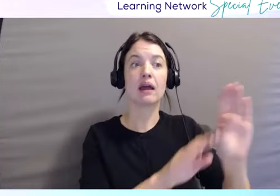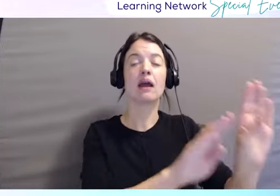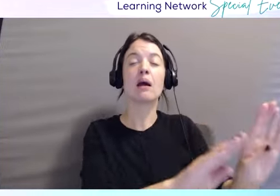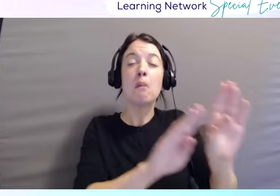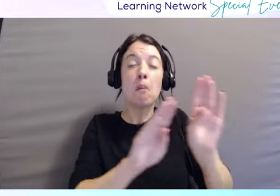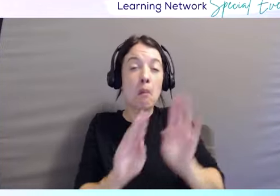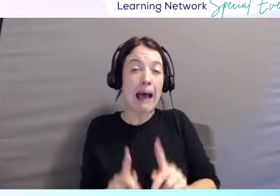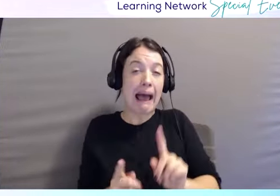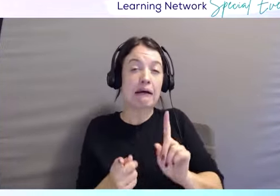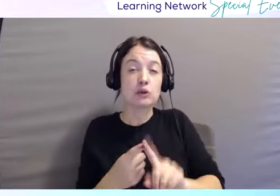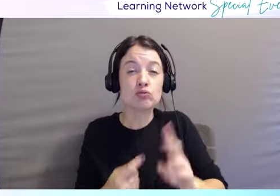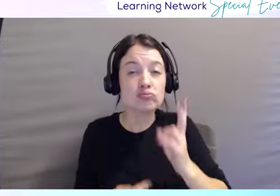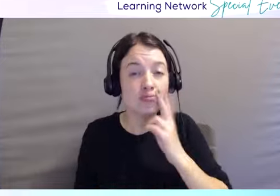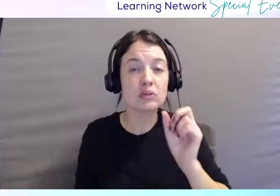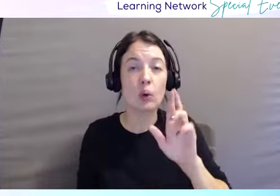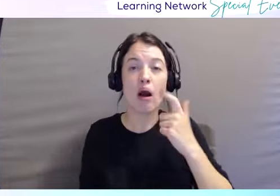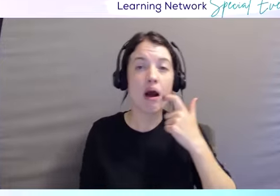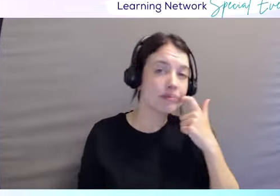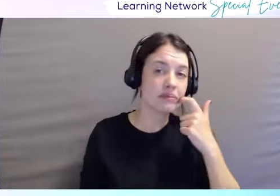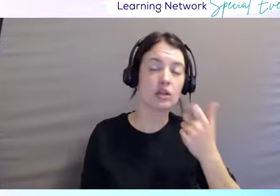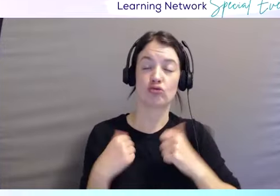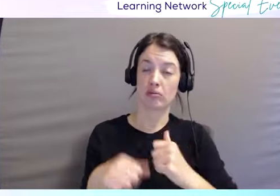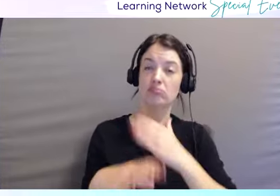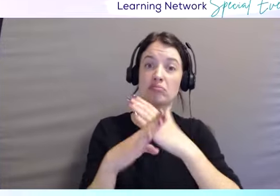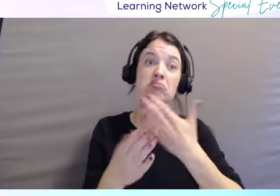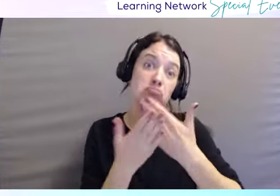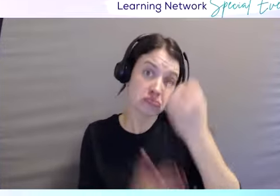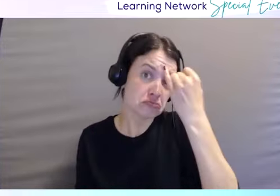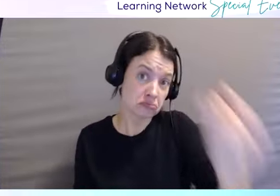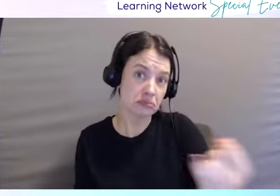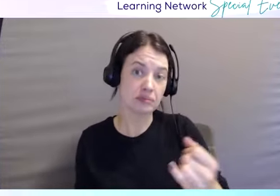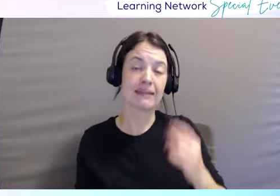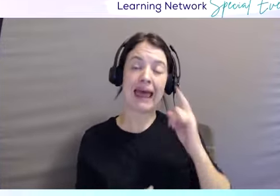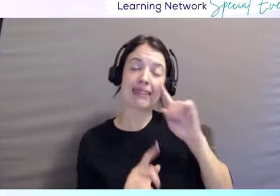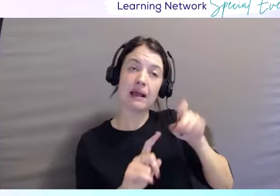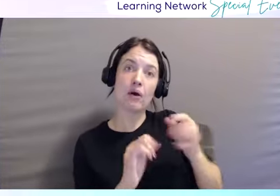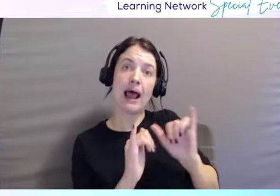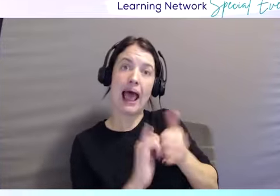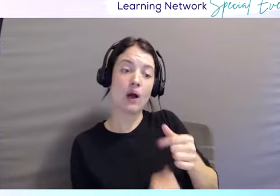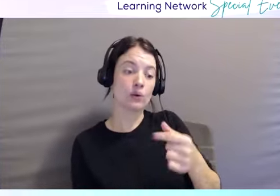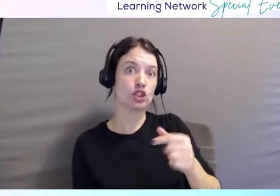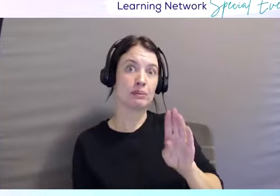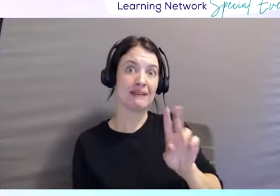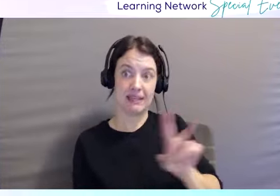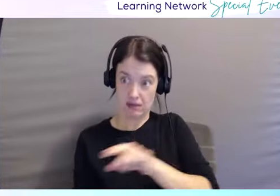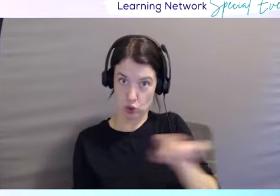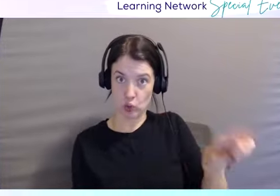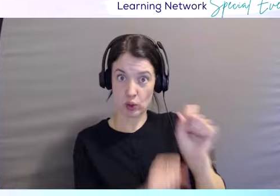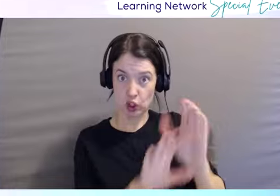I think, in thinking through how GBV responders can work with substance use, but also work